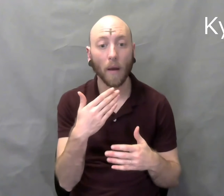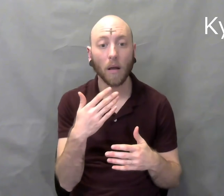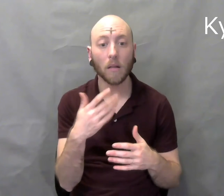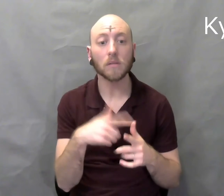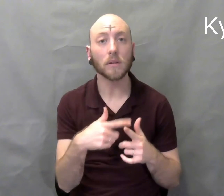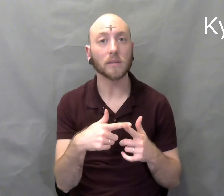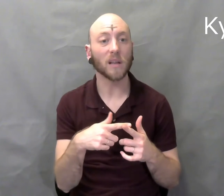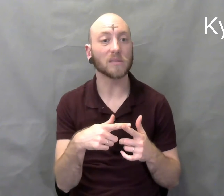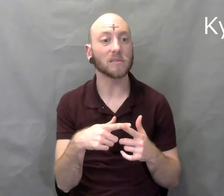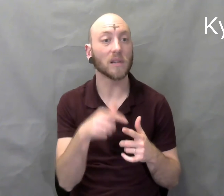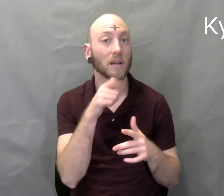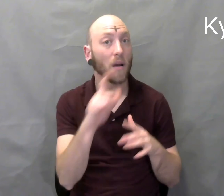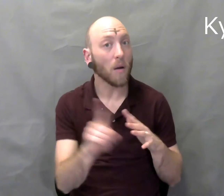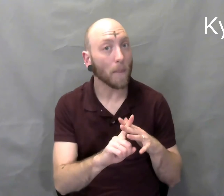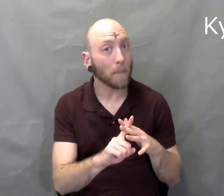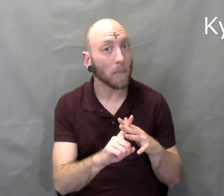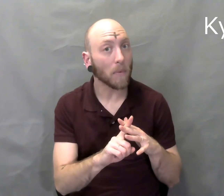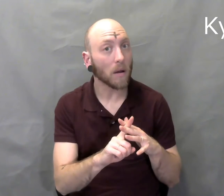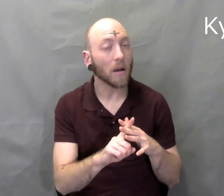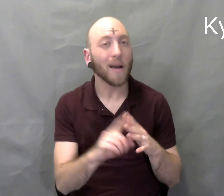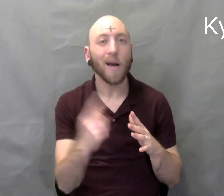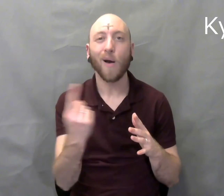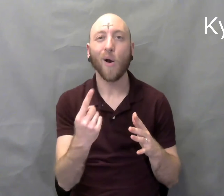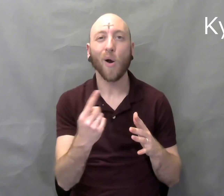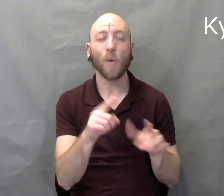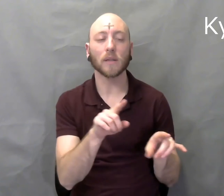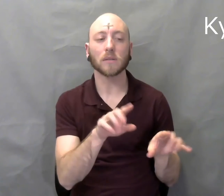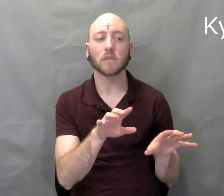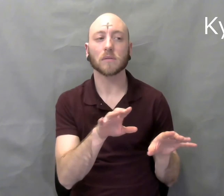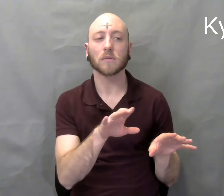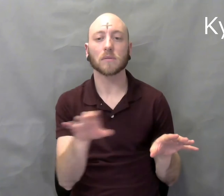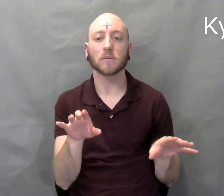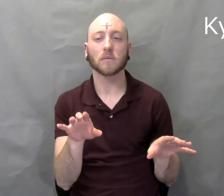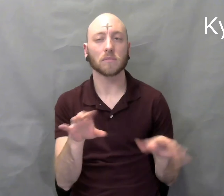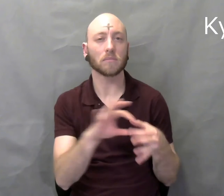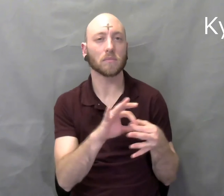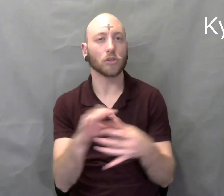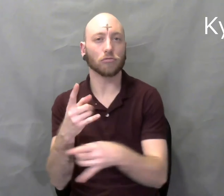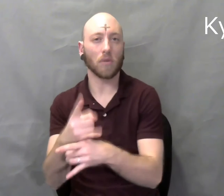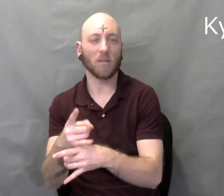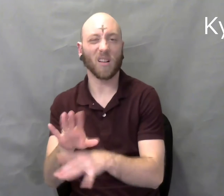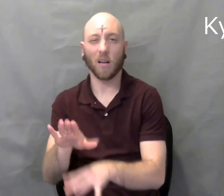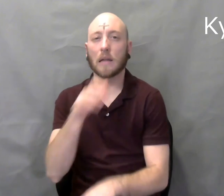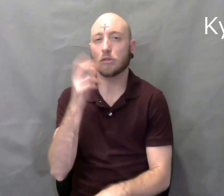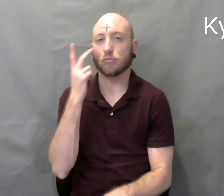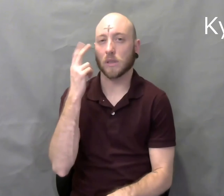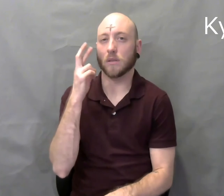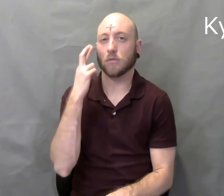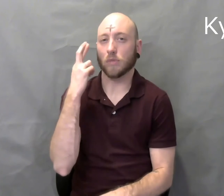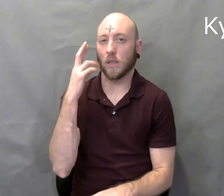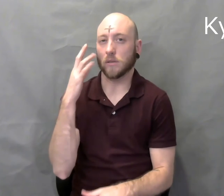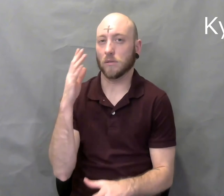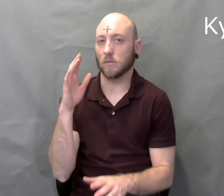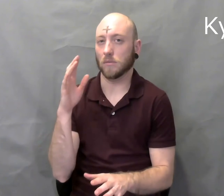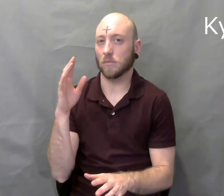as much. And it always coincided with drinking somehow, and I didn't recognize this until later, where I would just